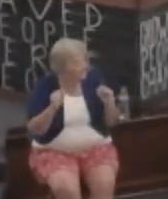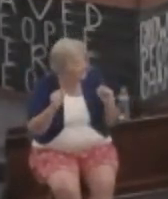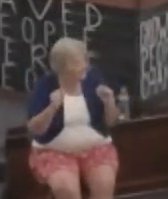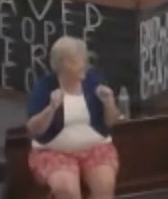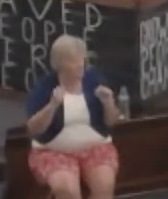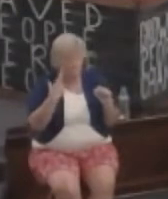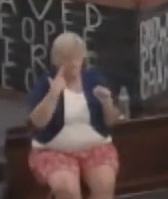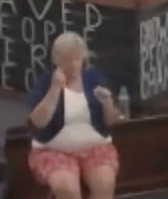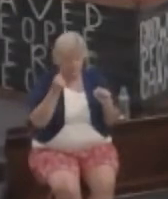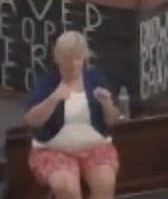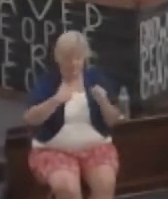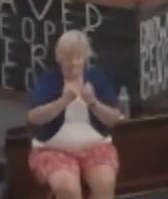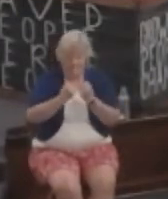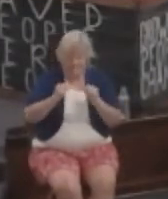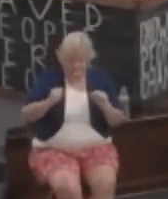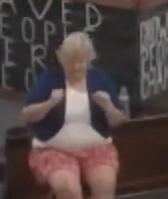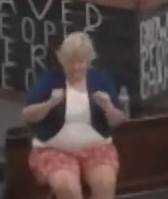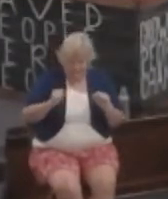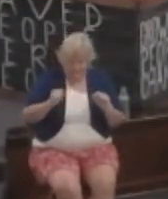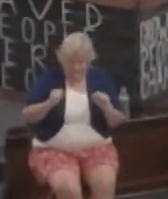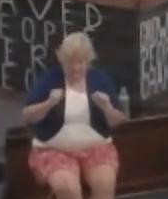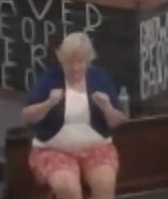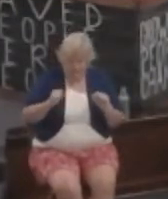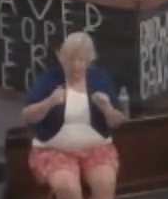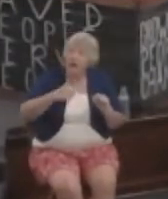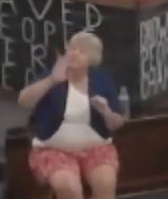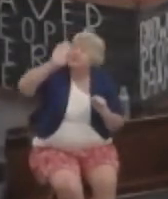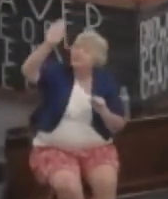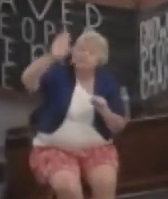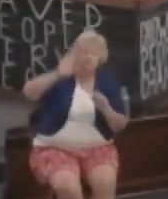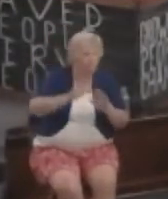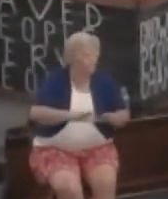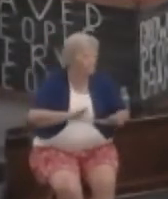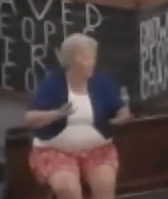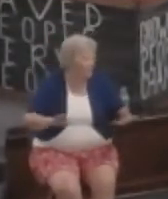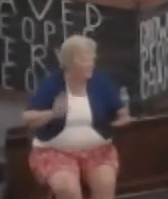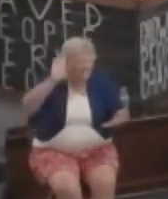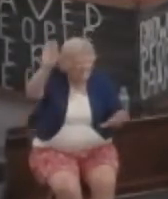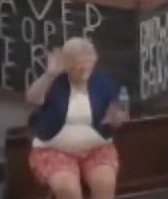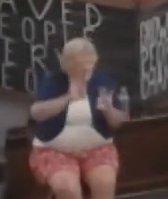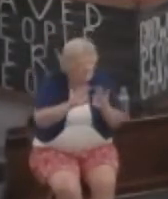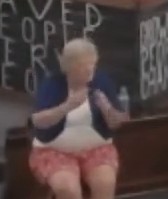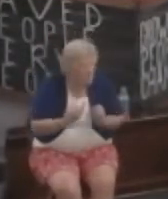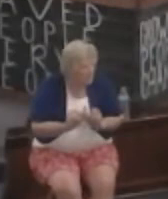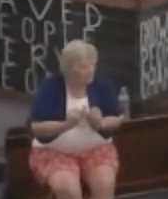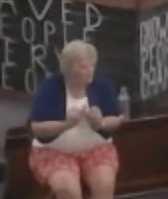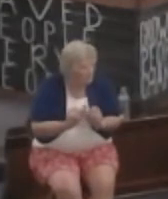are saved that you are a child of God.